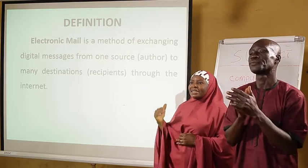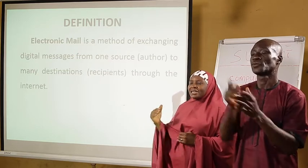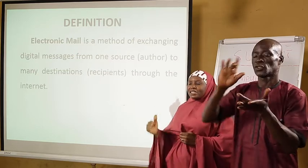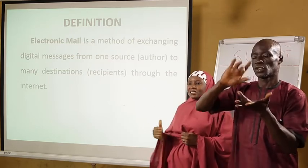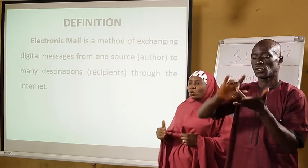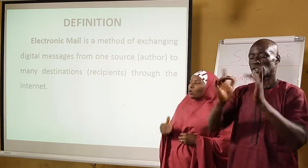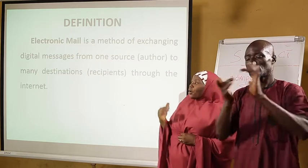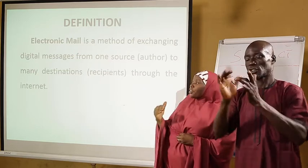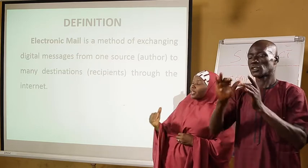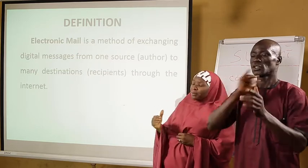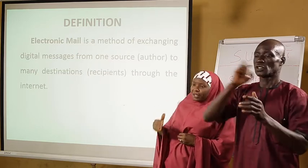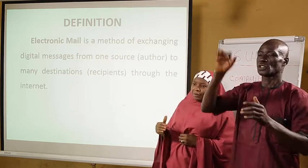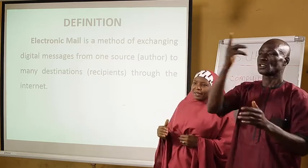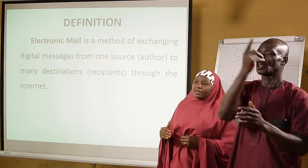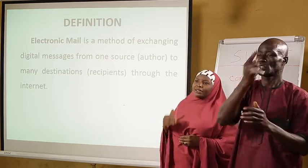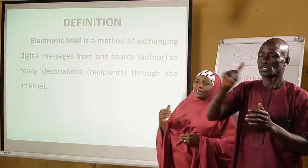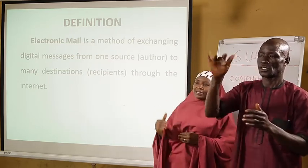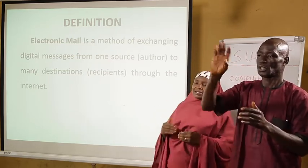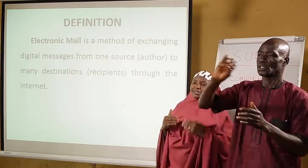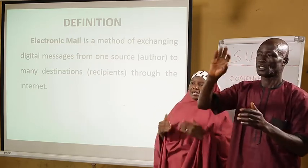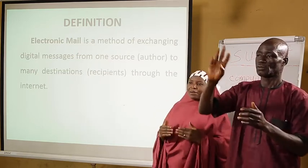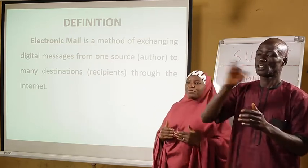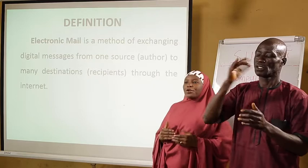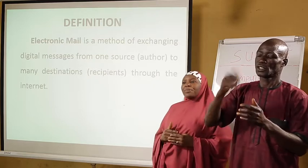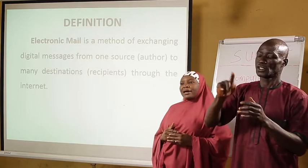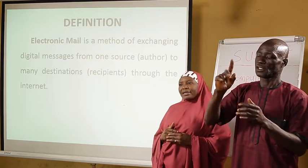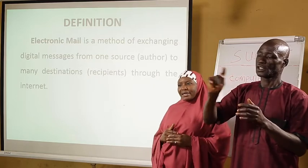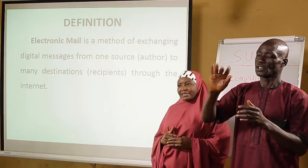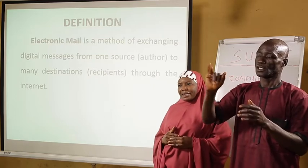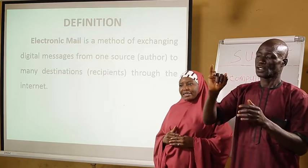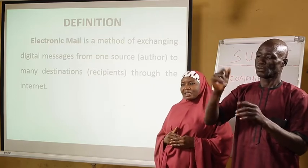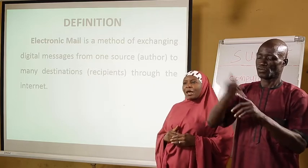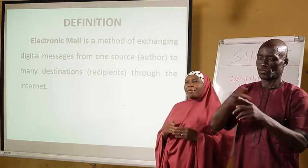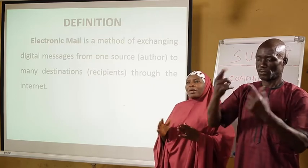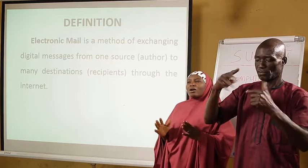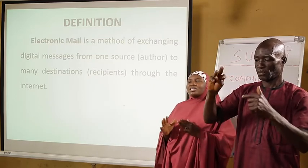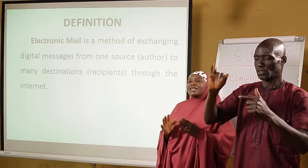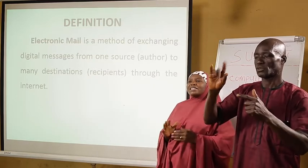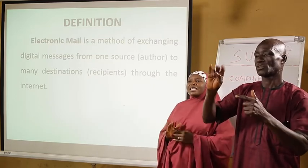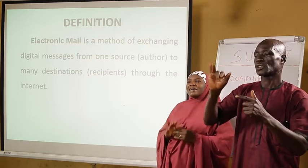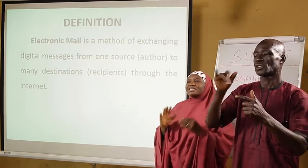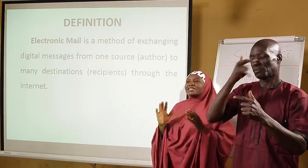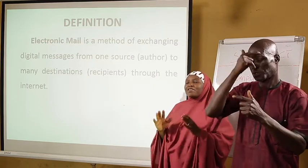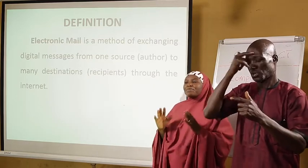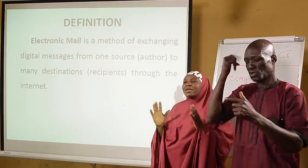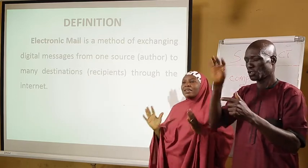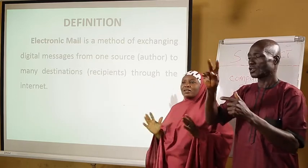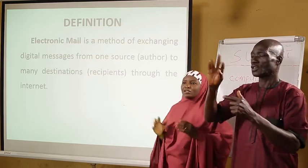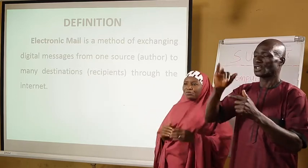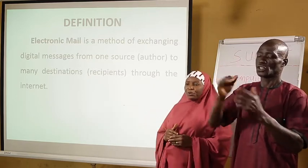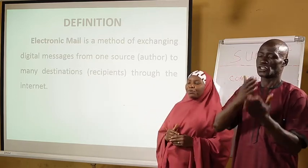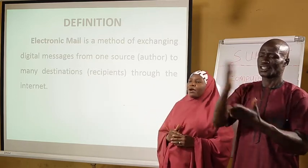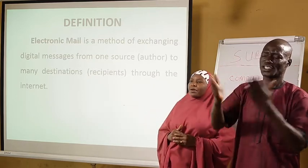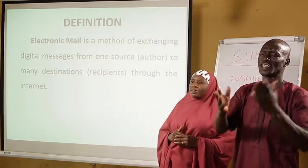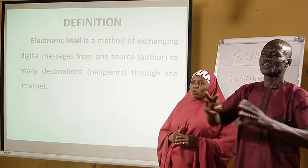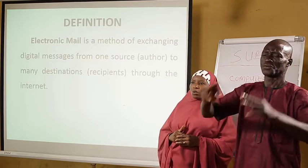internet is the email is the term from an internet because the internet serves billions